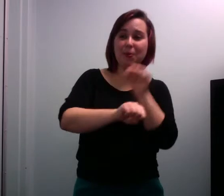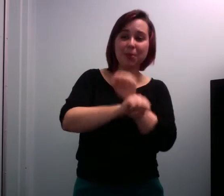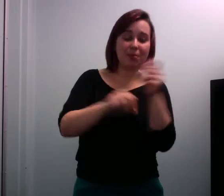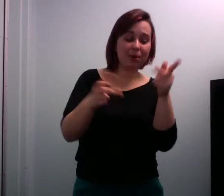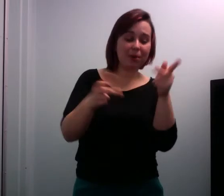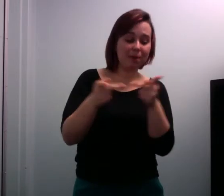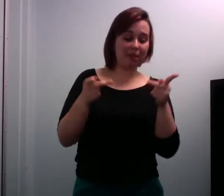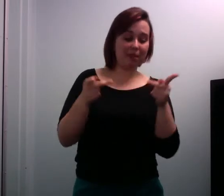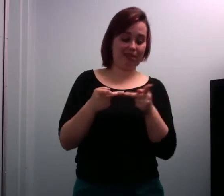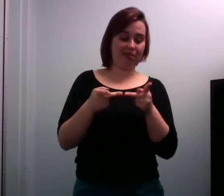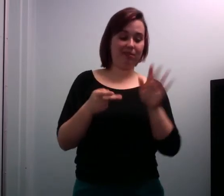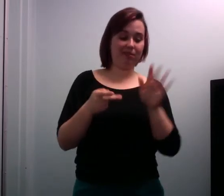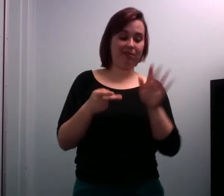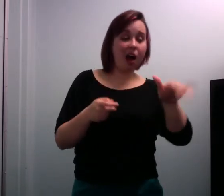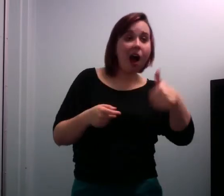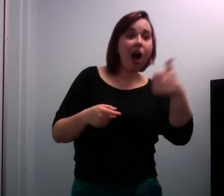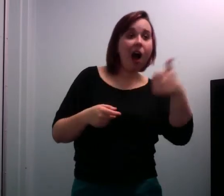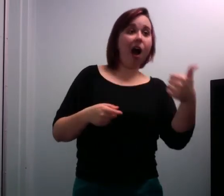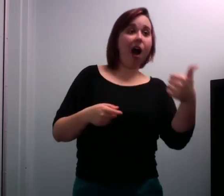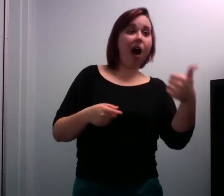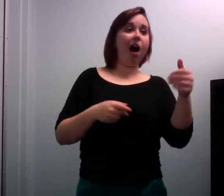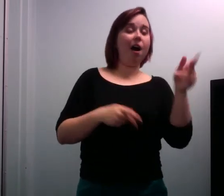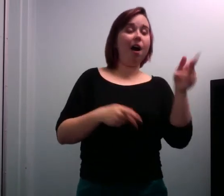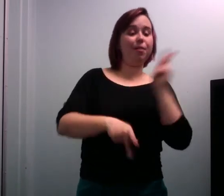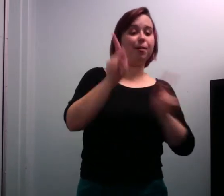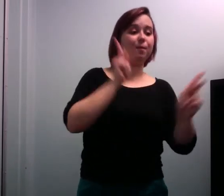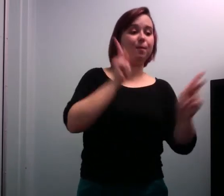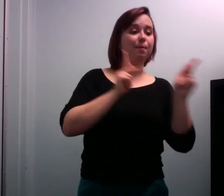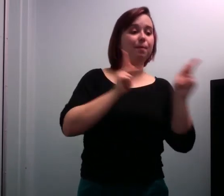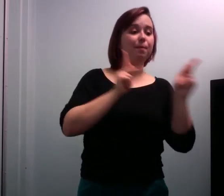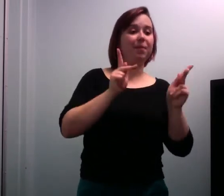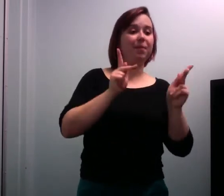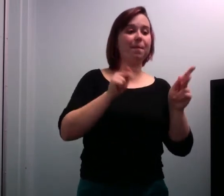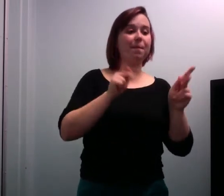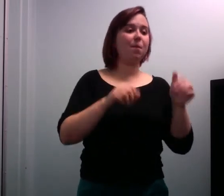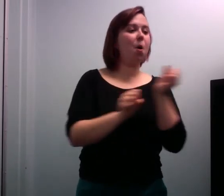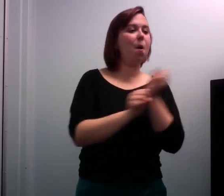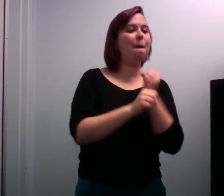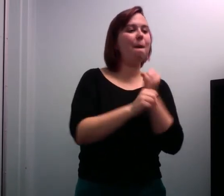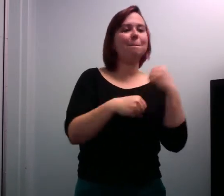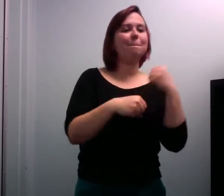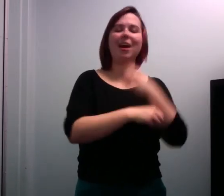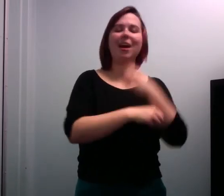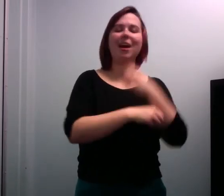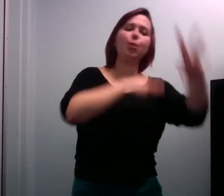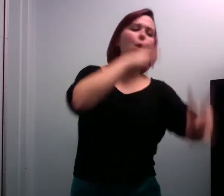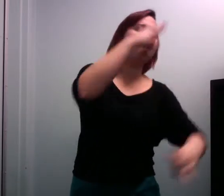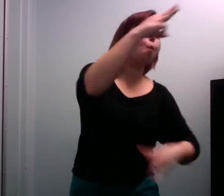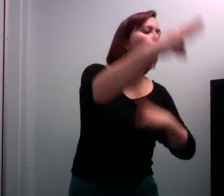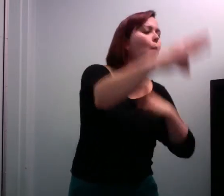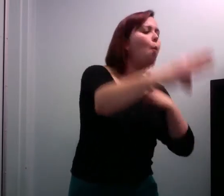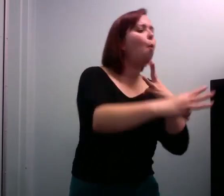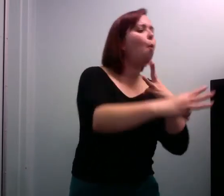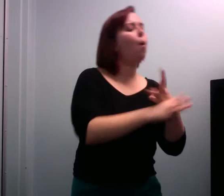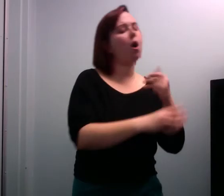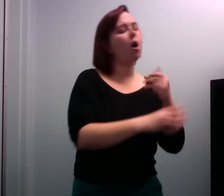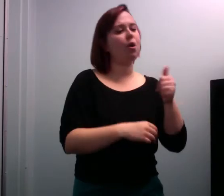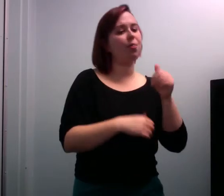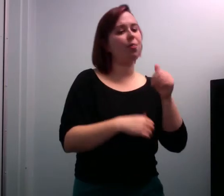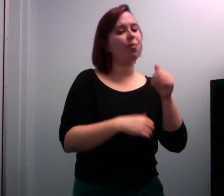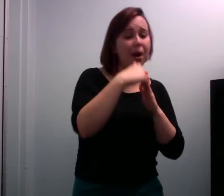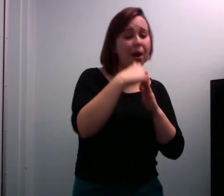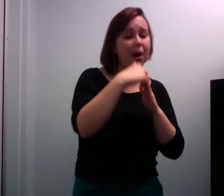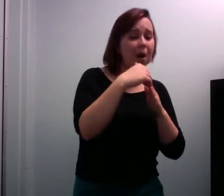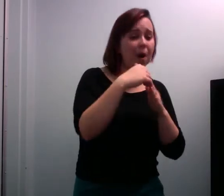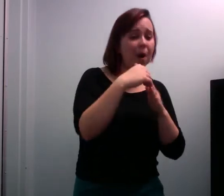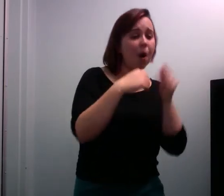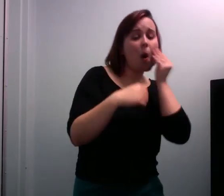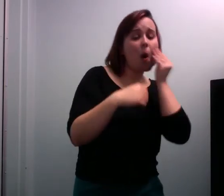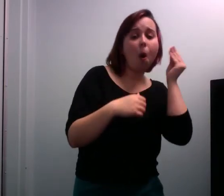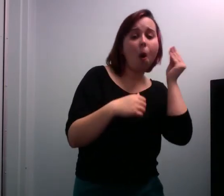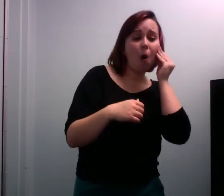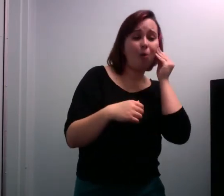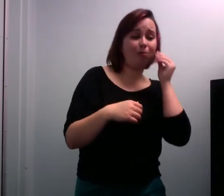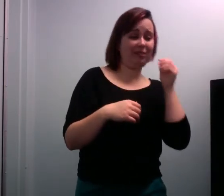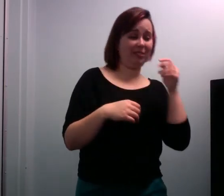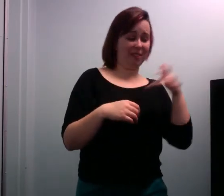is presented that is outside our personal comfort zone, fear appears. Sometimes our fear